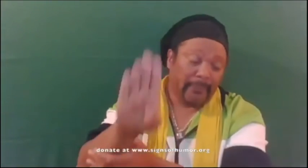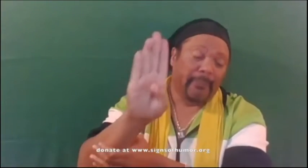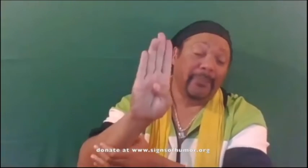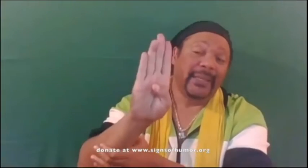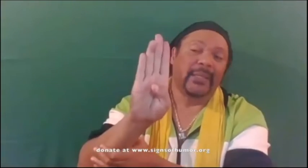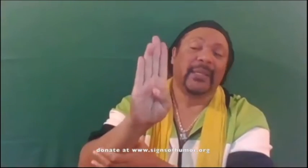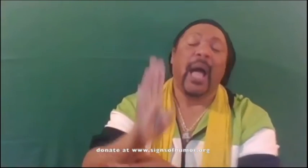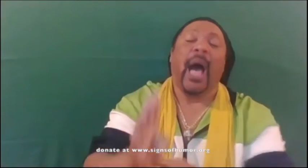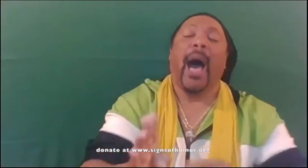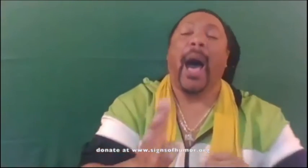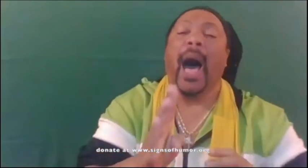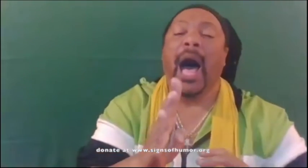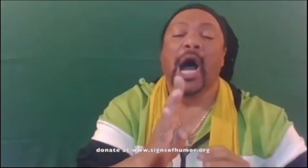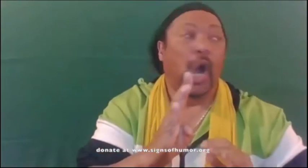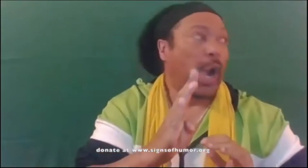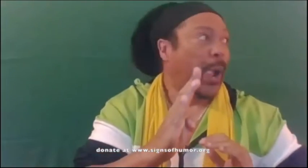And I don't want you to be the fake.